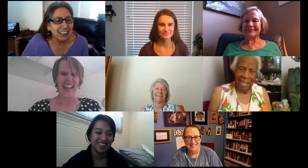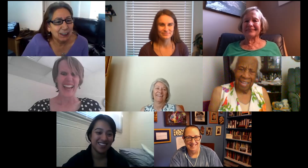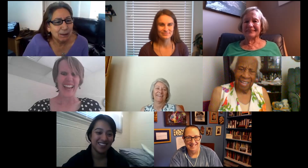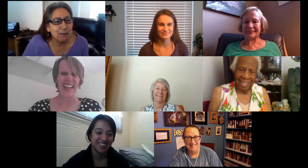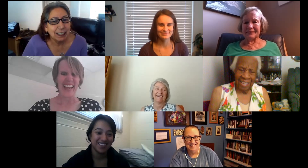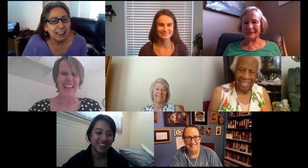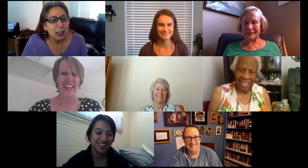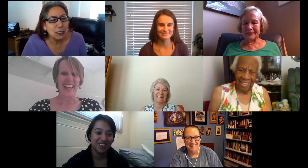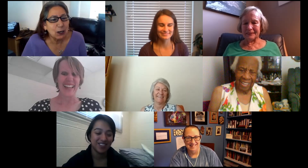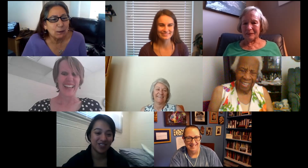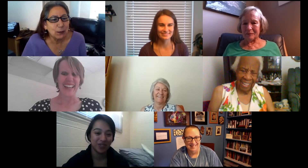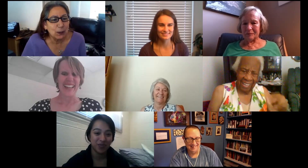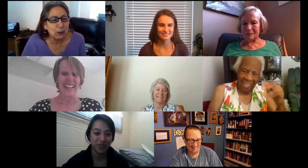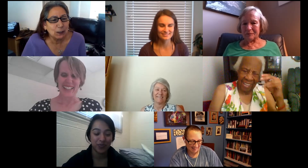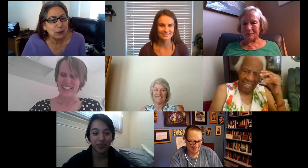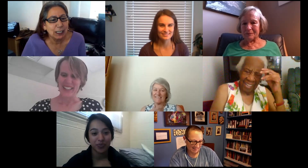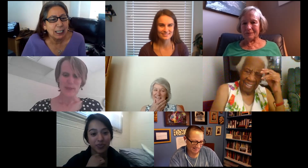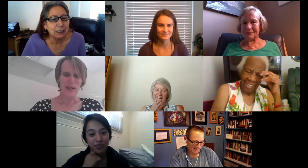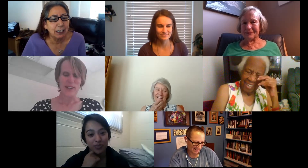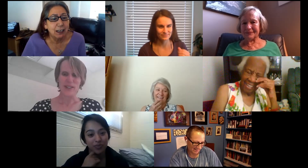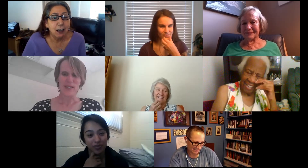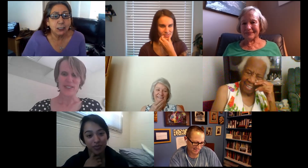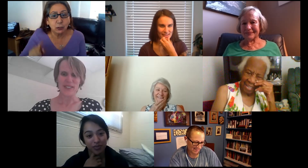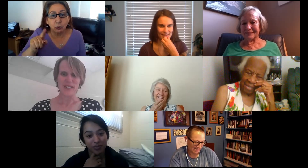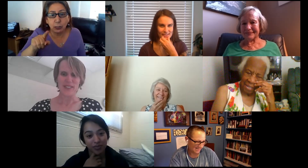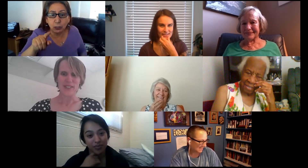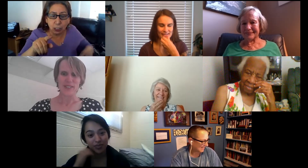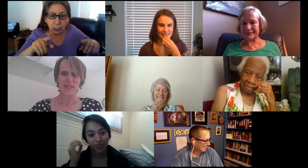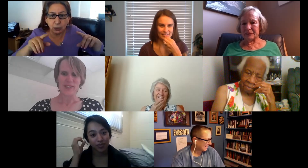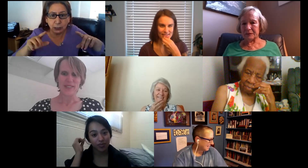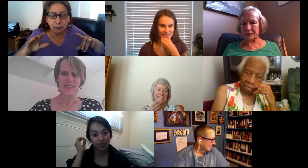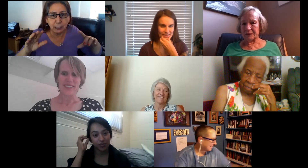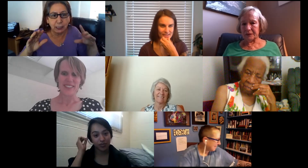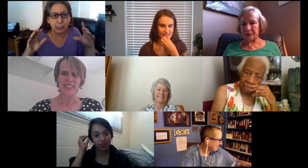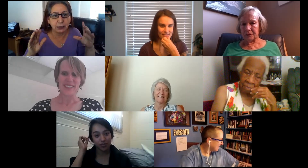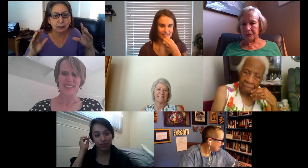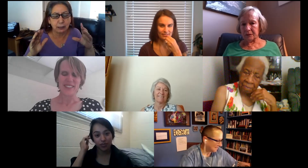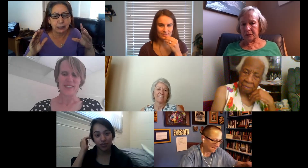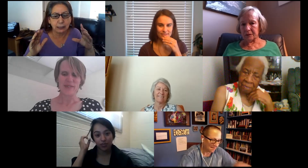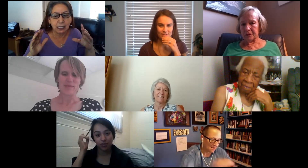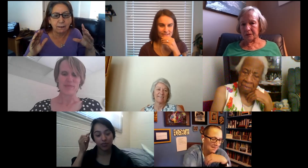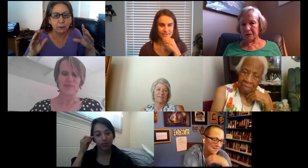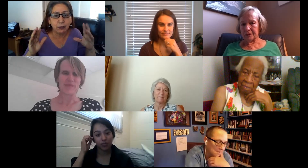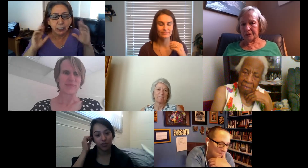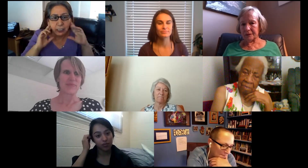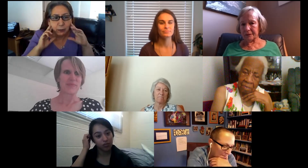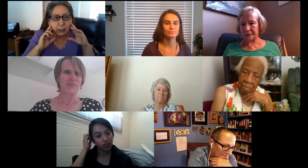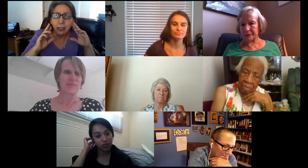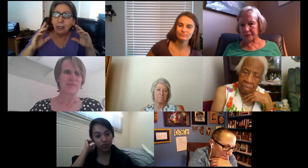So it was hard for her, so I understand. Also, when you're talking to somebody that's deaf or hard of hearing,